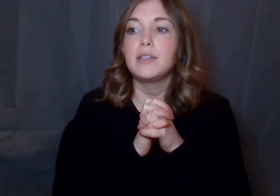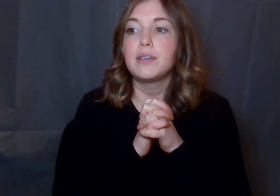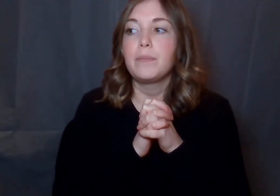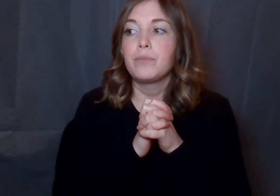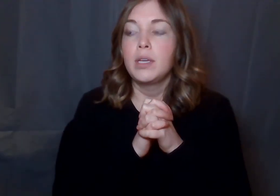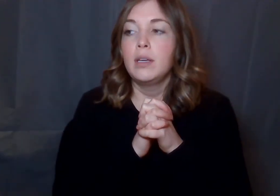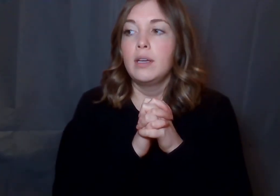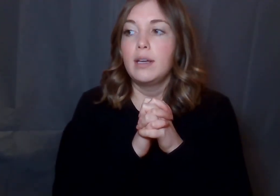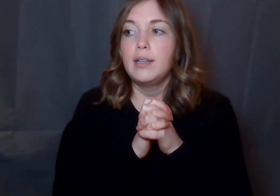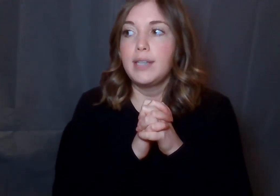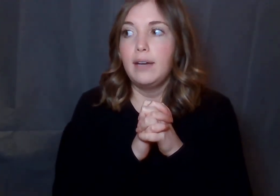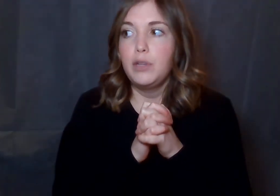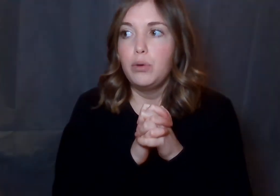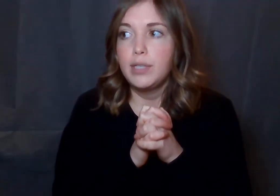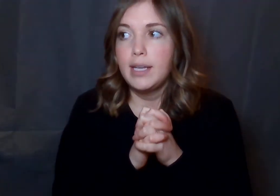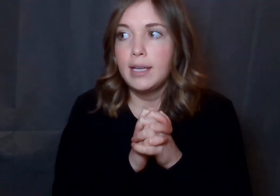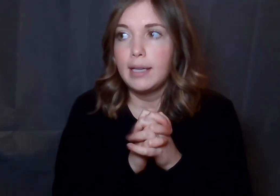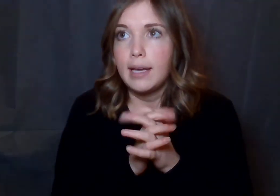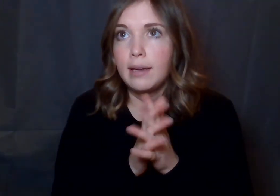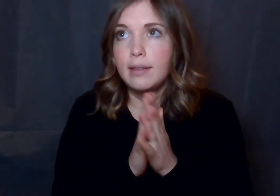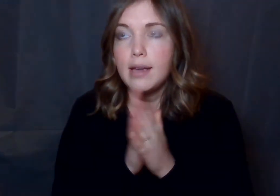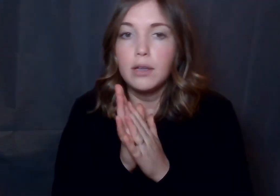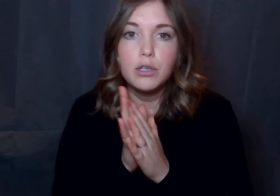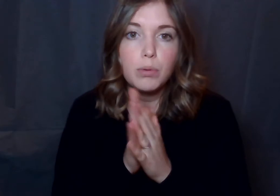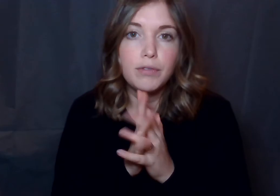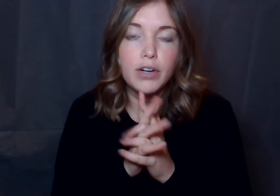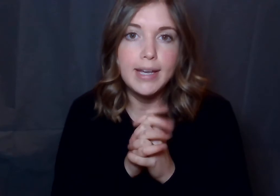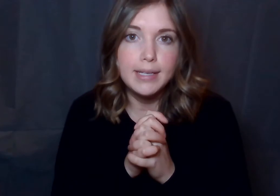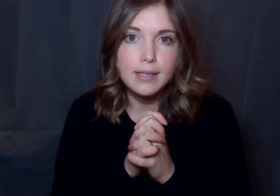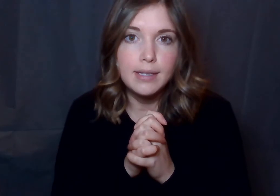is instead of using like the English word for is